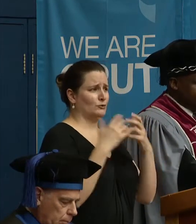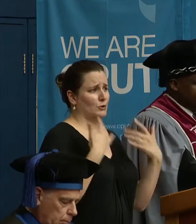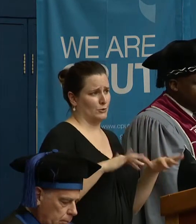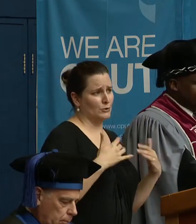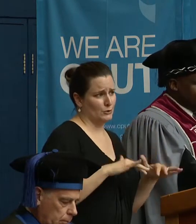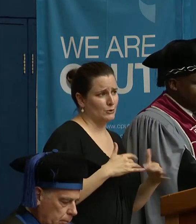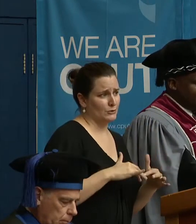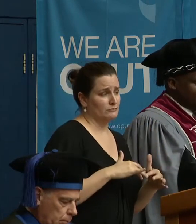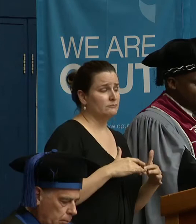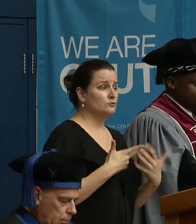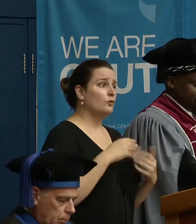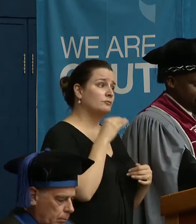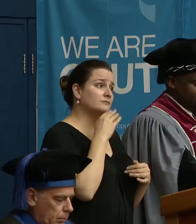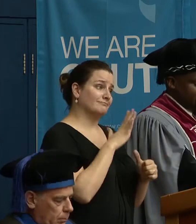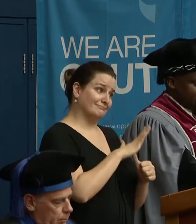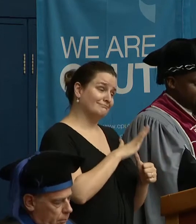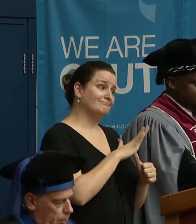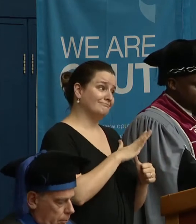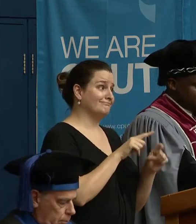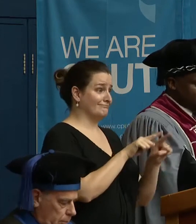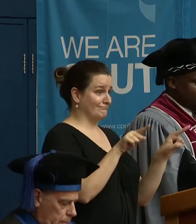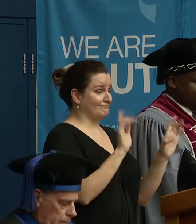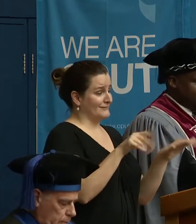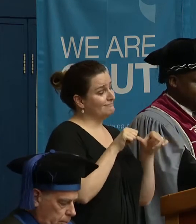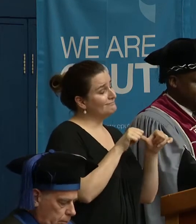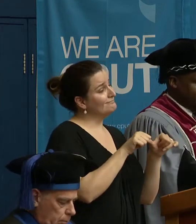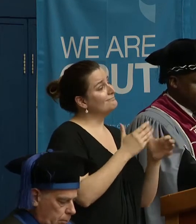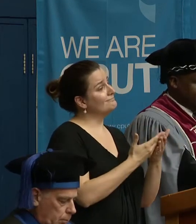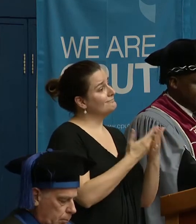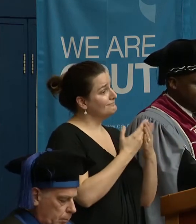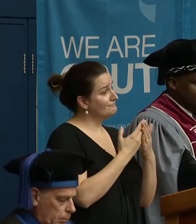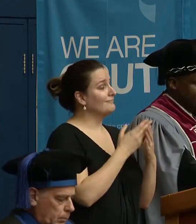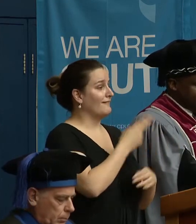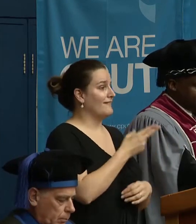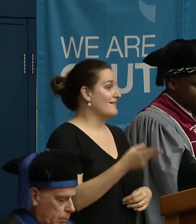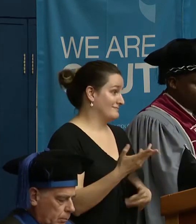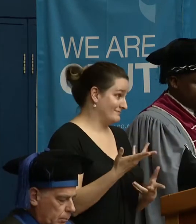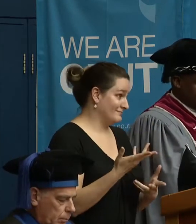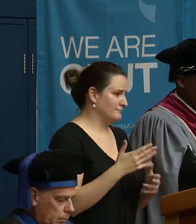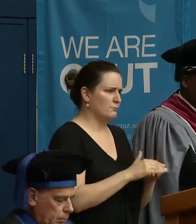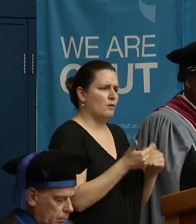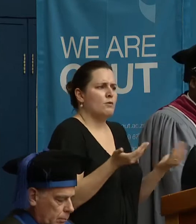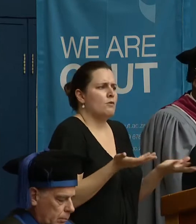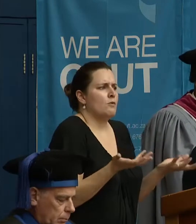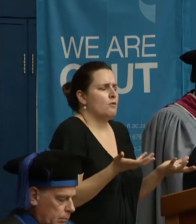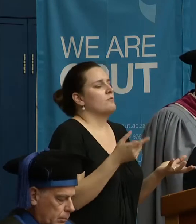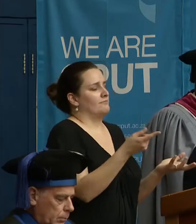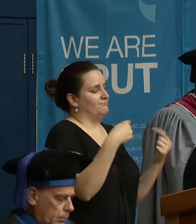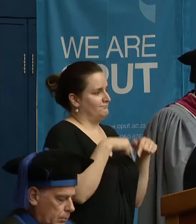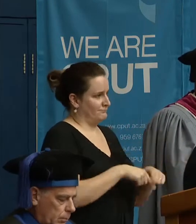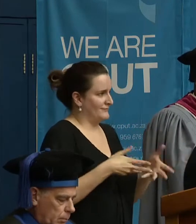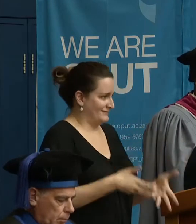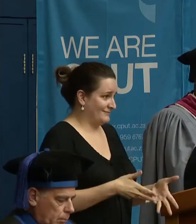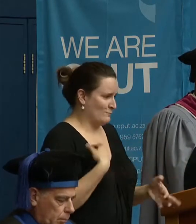knowledge, it will become imperative that you continue to upgrade your knowledge and skill on a regular basis.